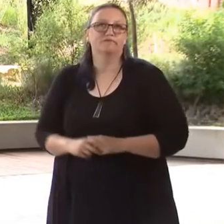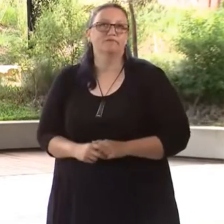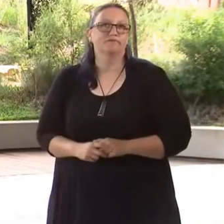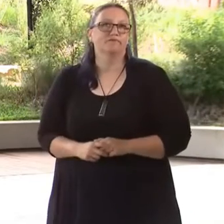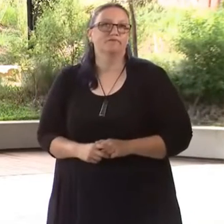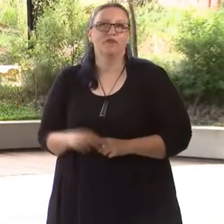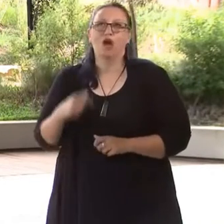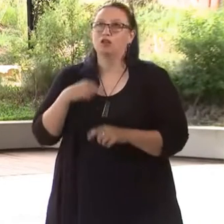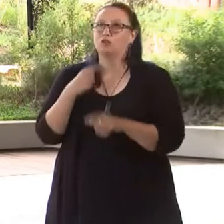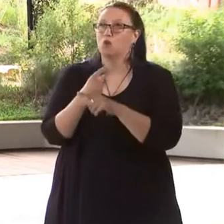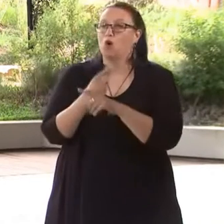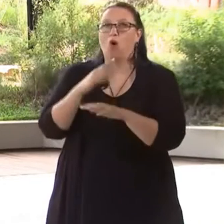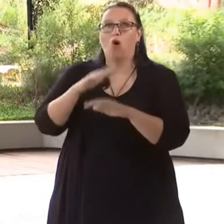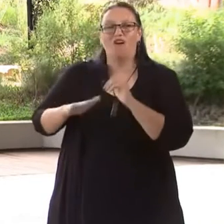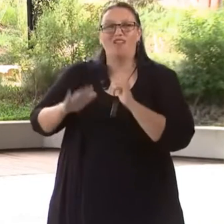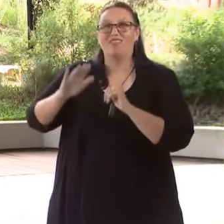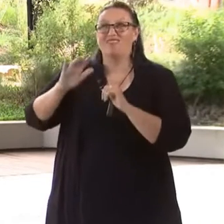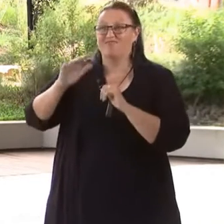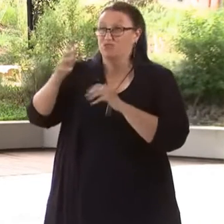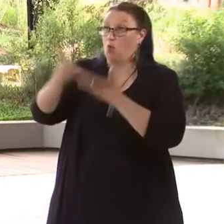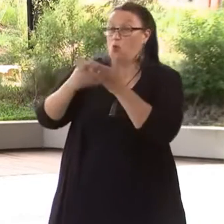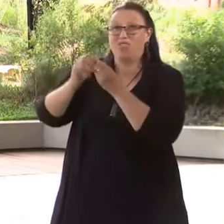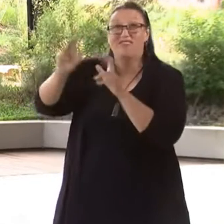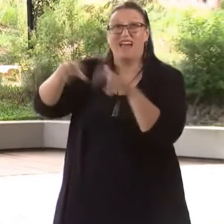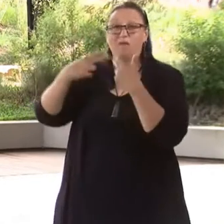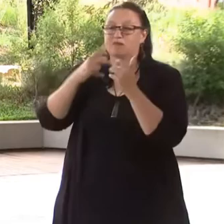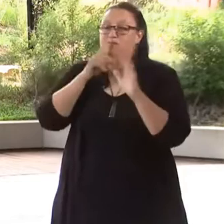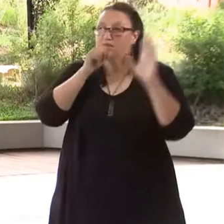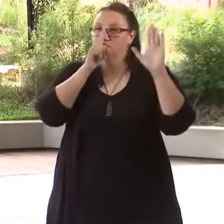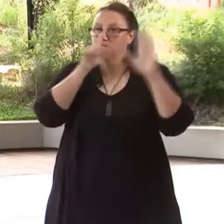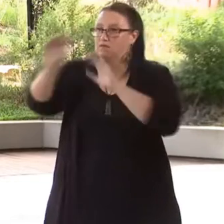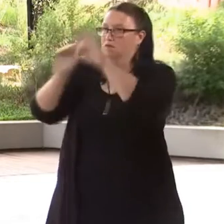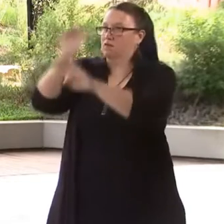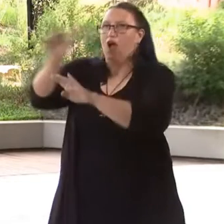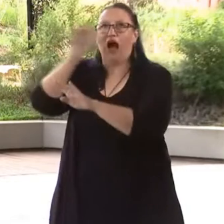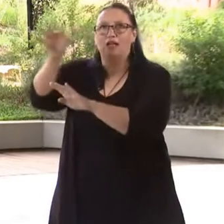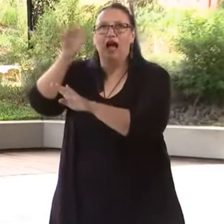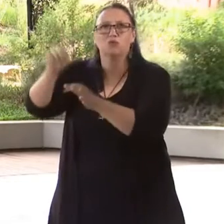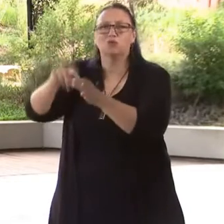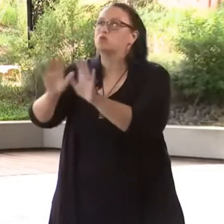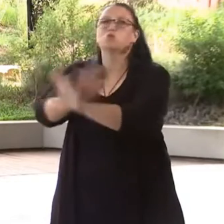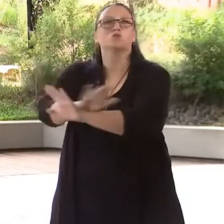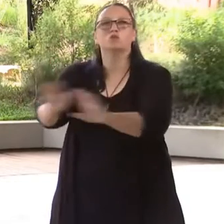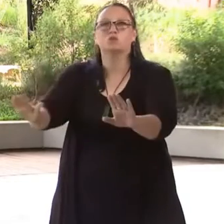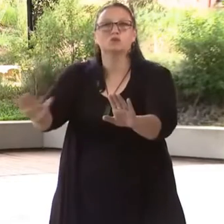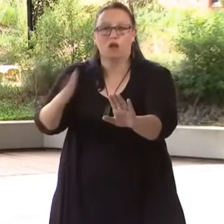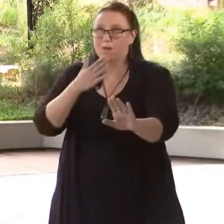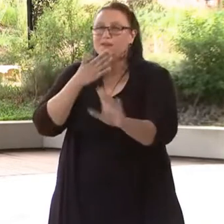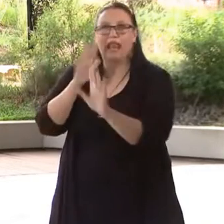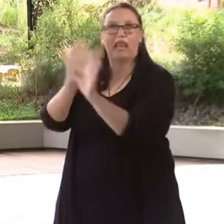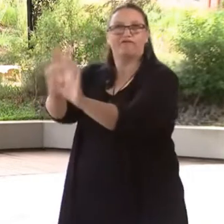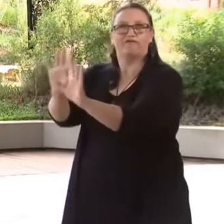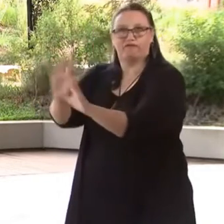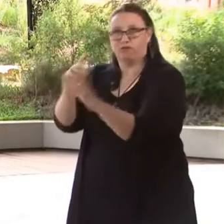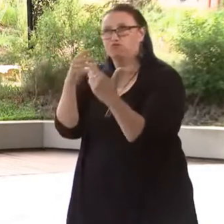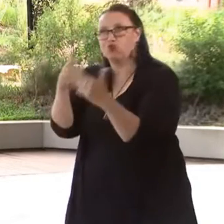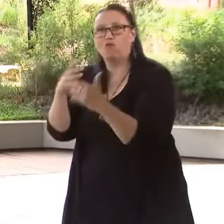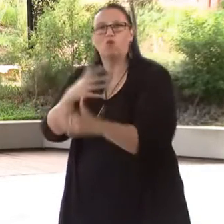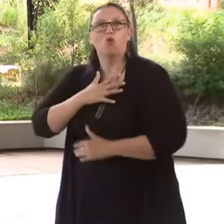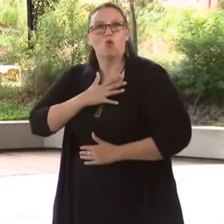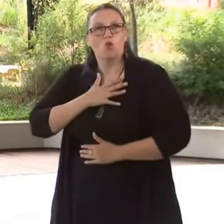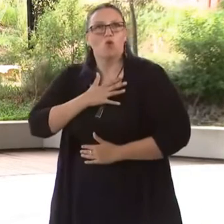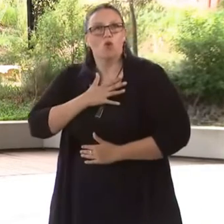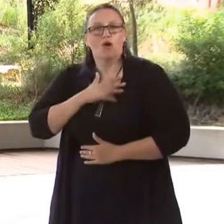keen for their privacy to be protected. You can imagine that this is one of the most difficult times a family could ever go